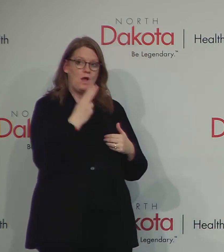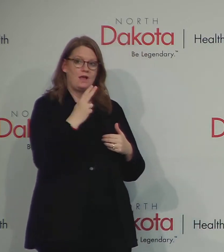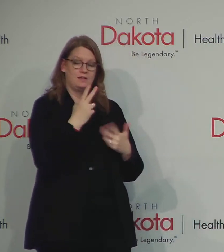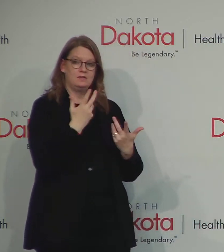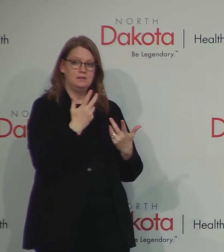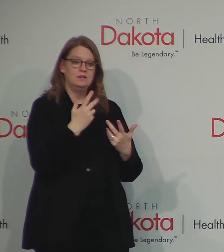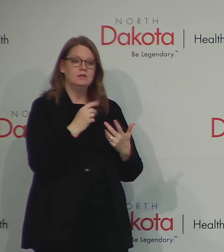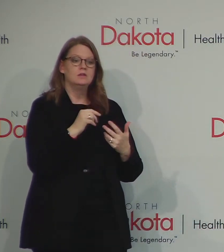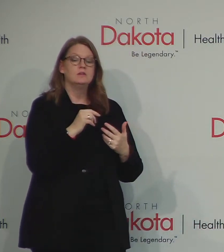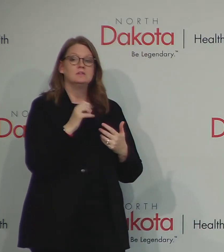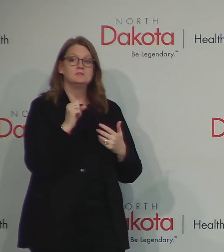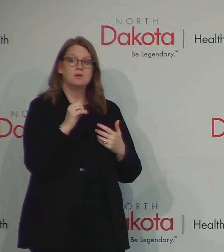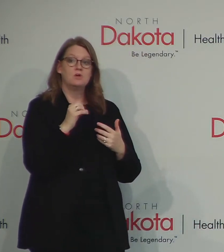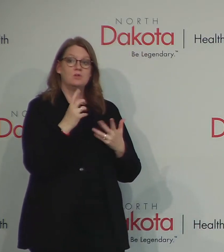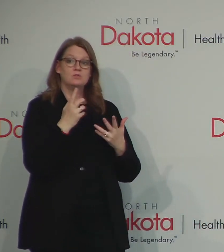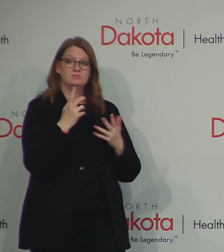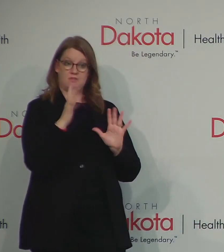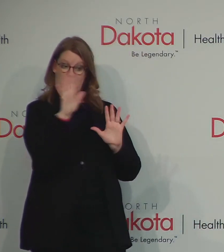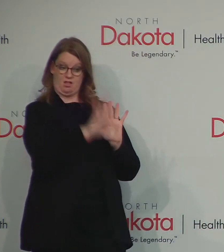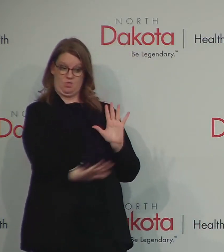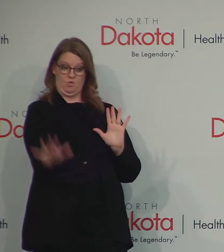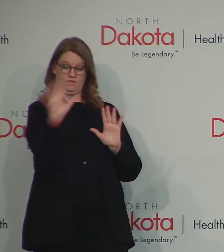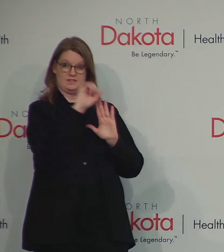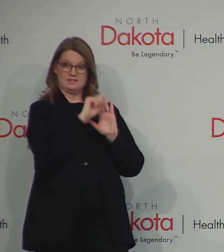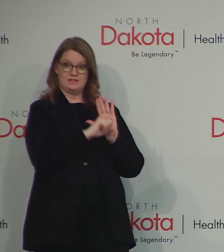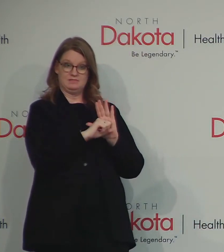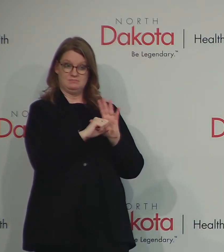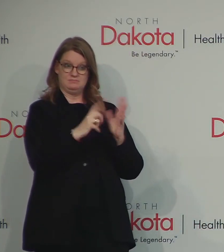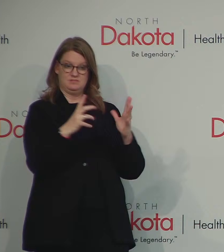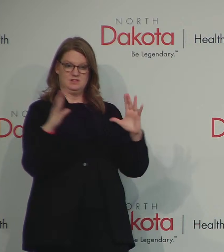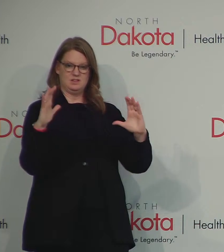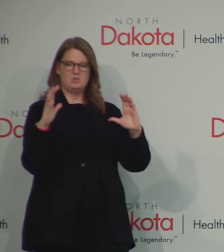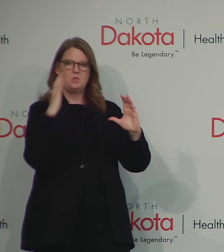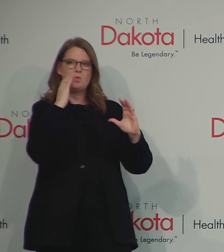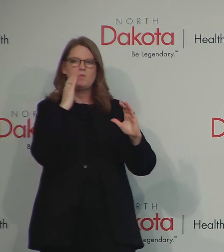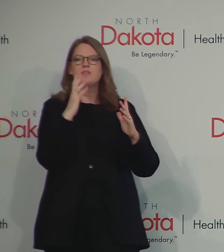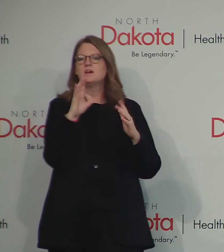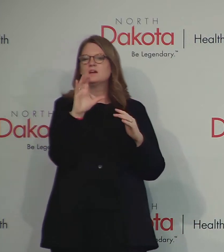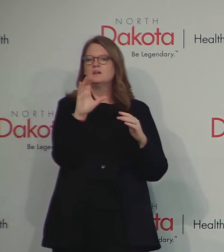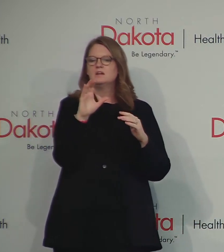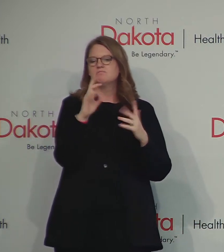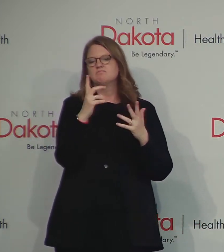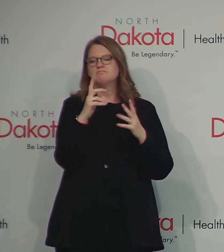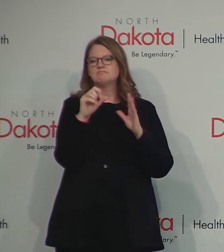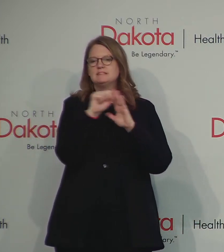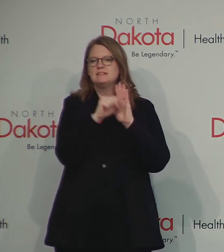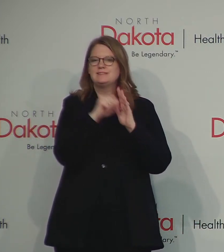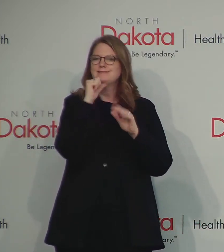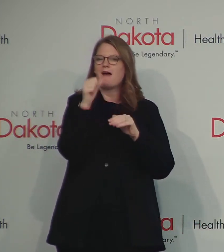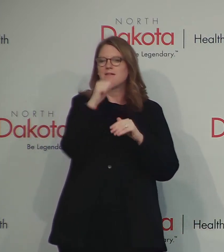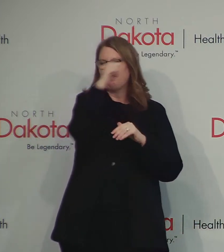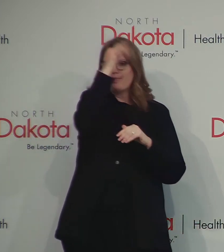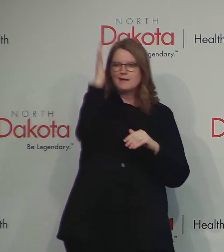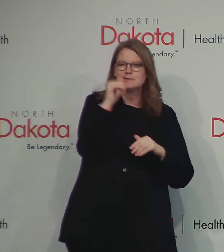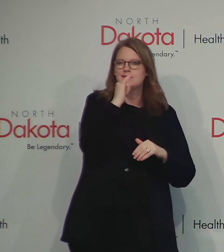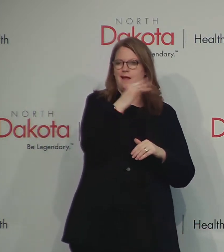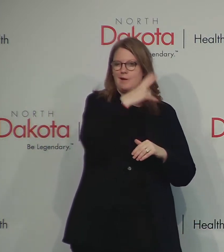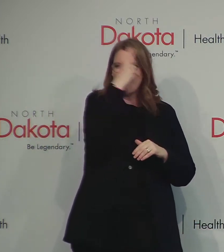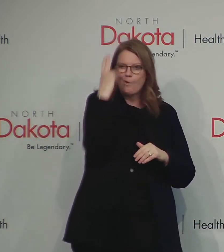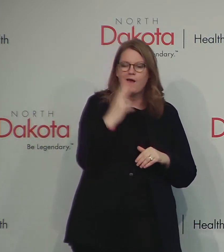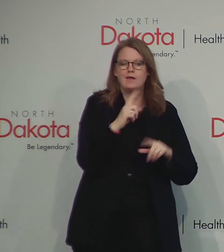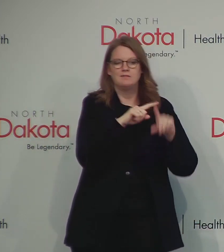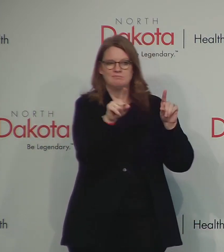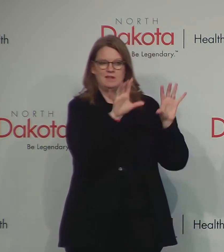you're counting contiguous states, North Dakota was rated the safest state in the nation. That's based in part due to five